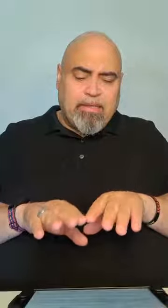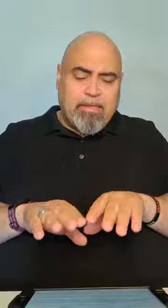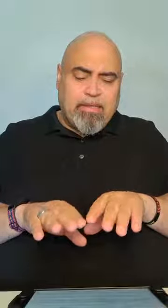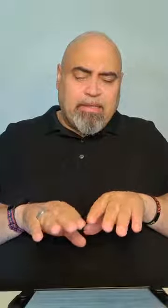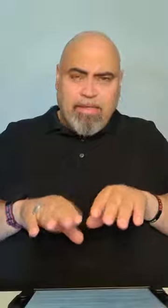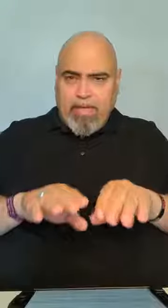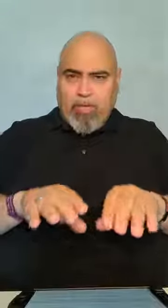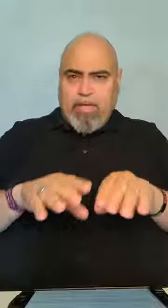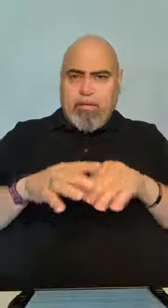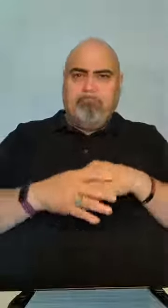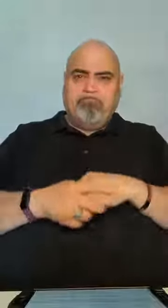that you did.